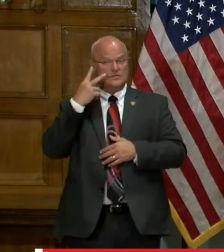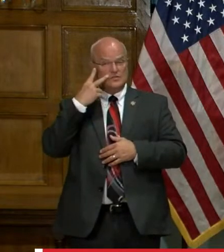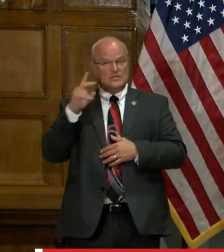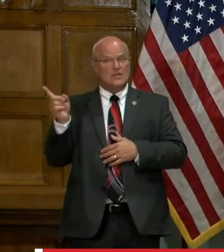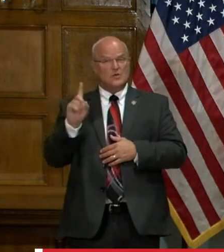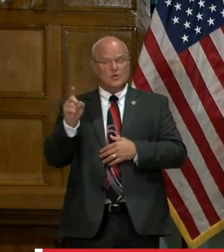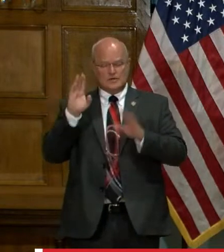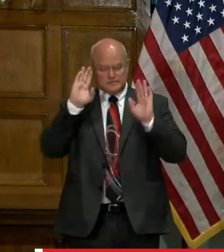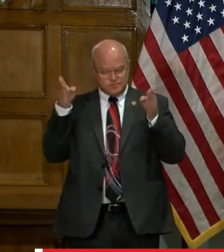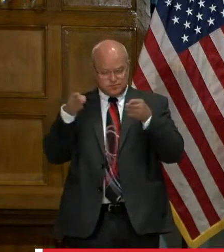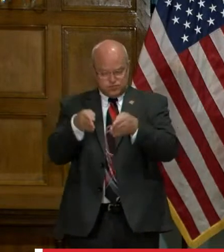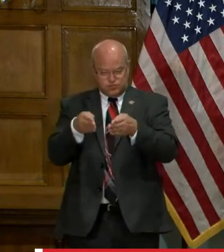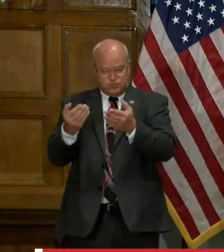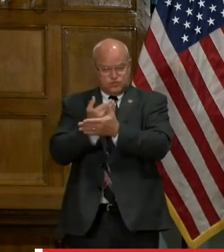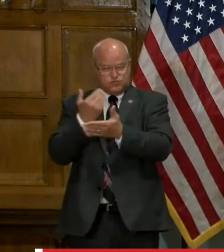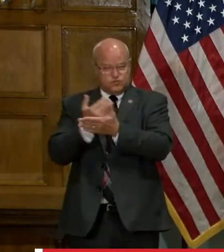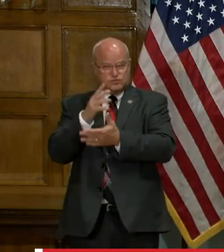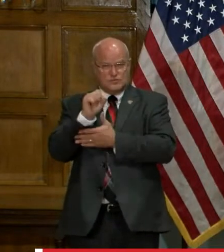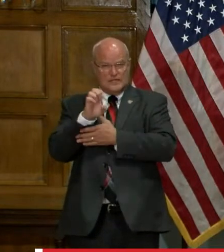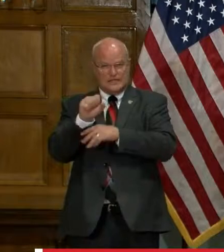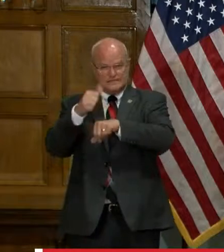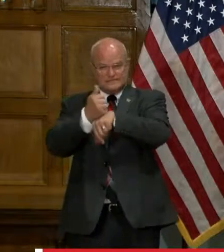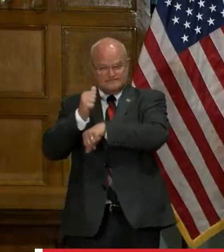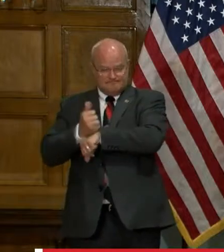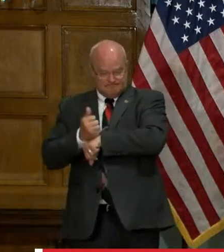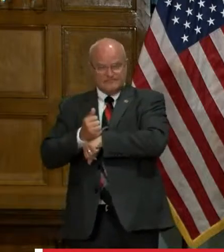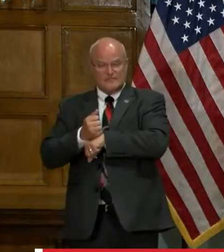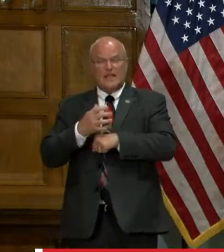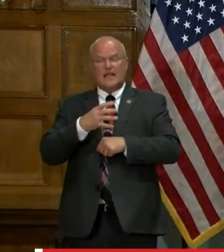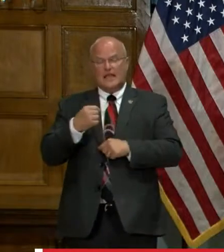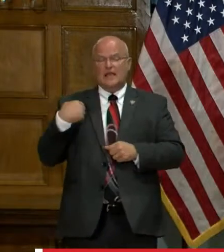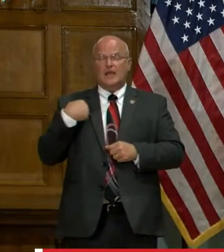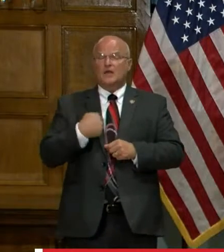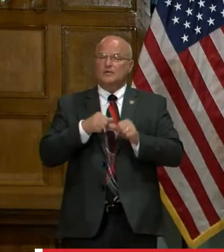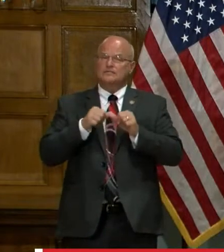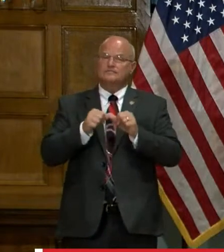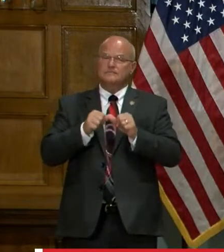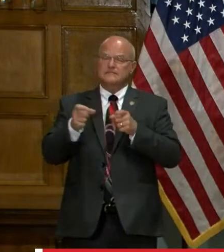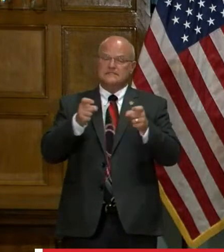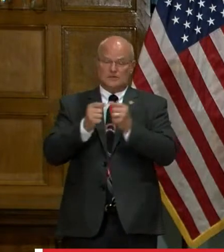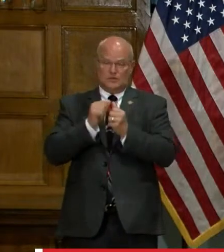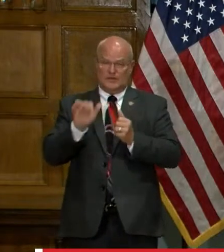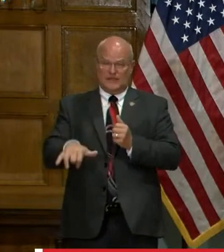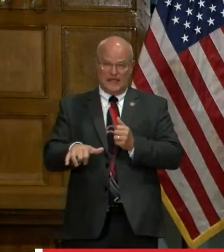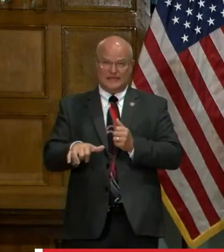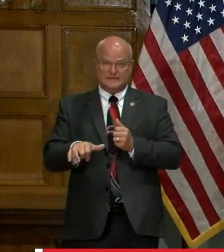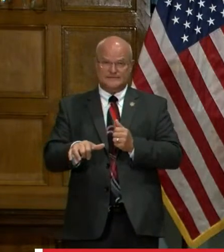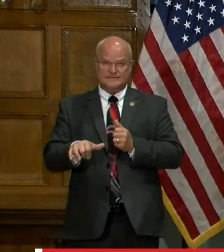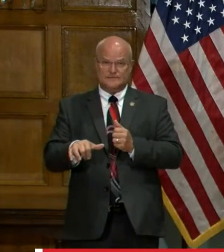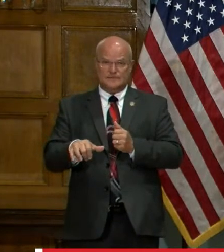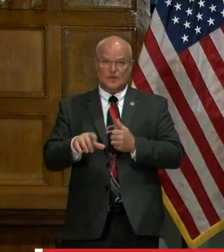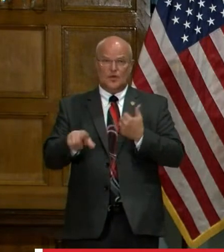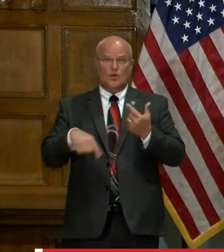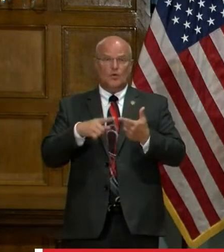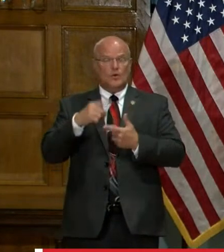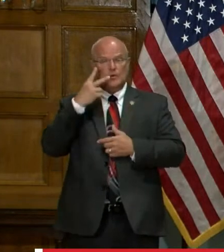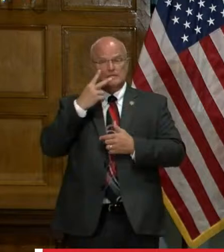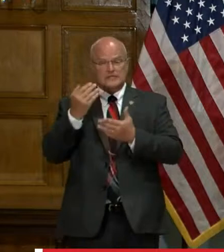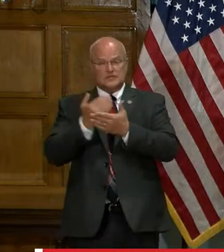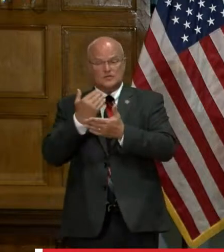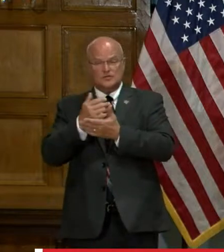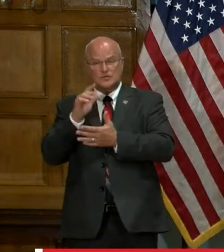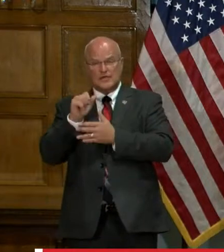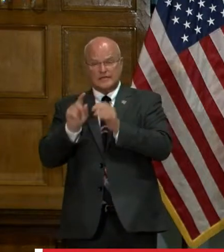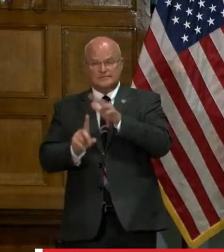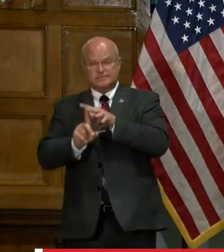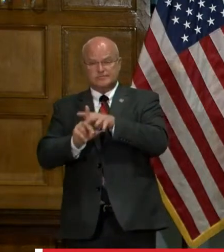see where the concentration of new cases are. And we are continuing to deal with that. We don't, whenever we see new